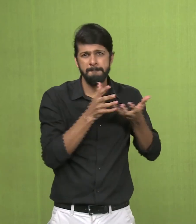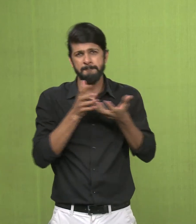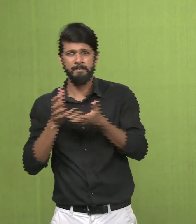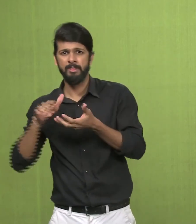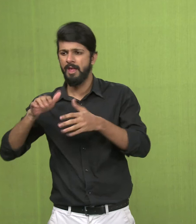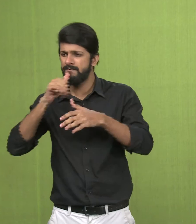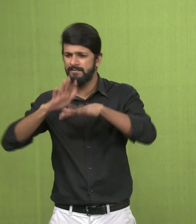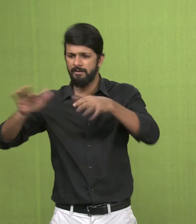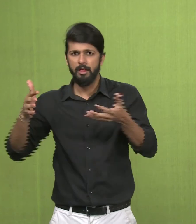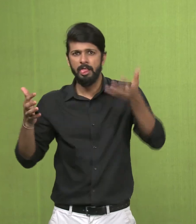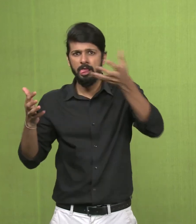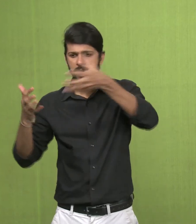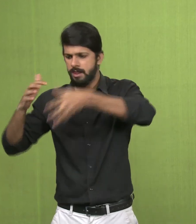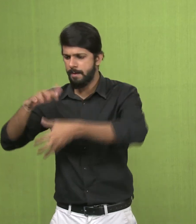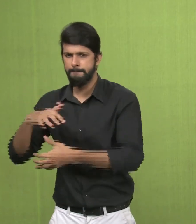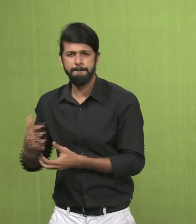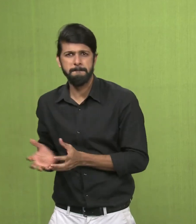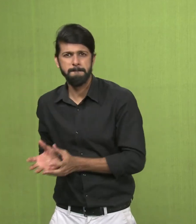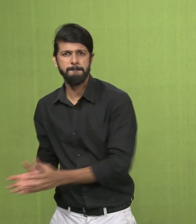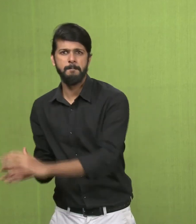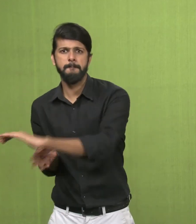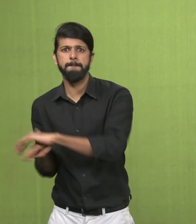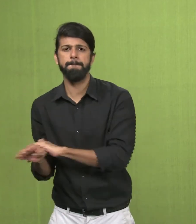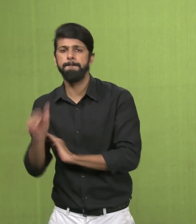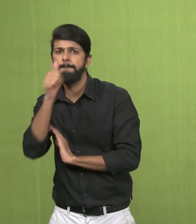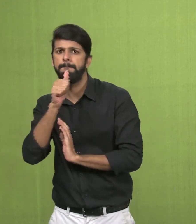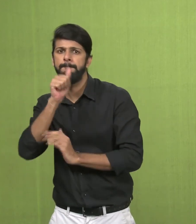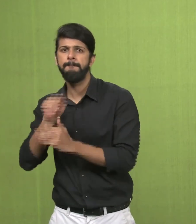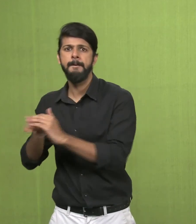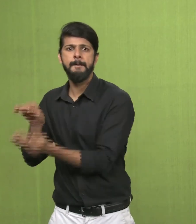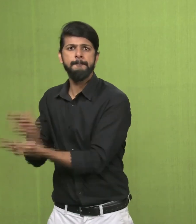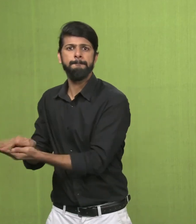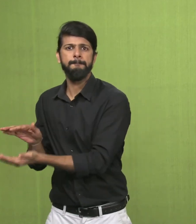and wanted to hide earth in the primordial waters,